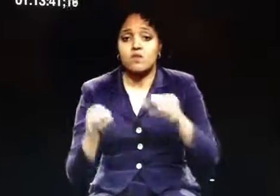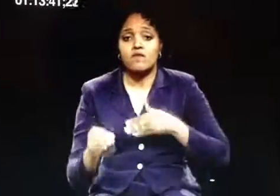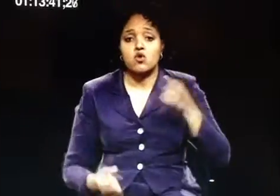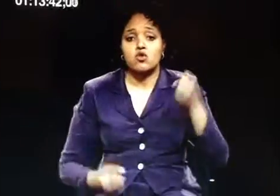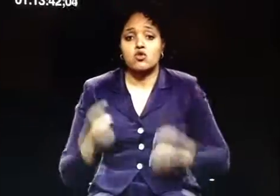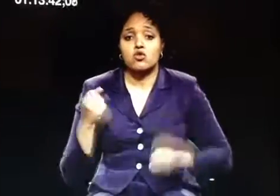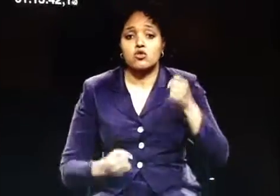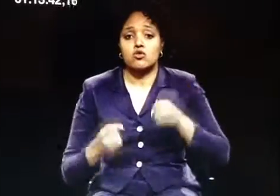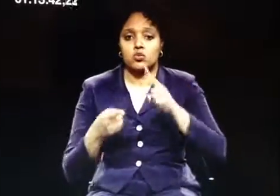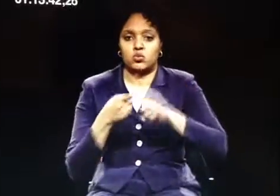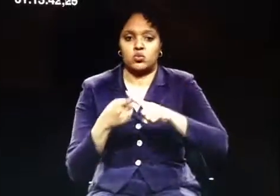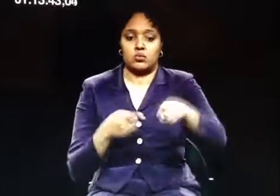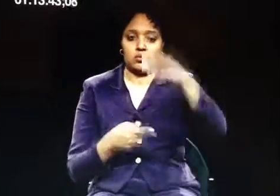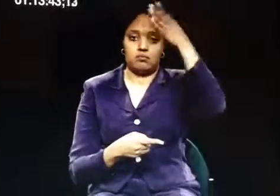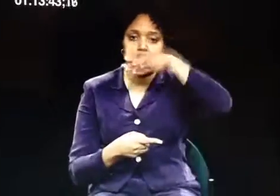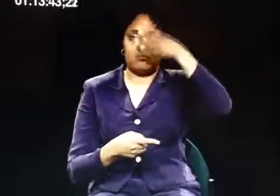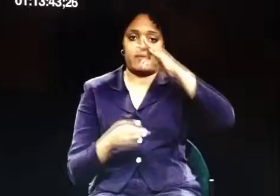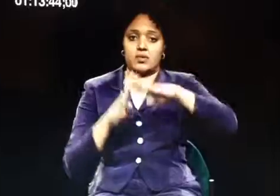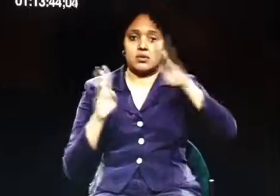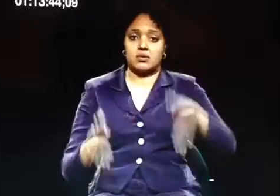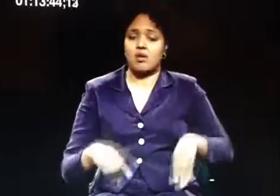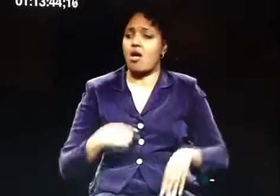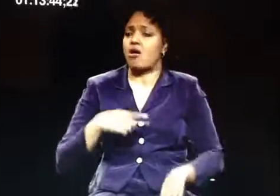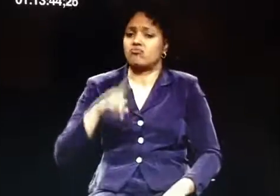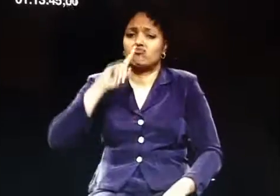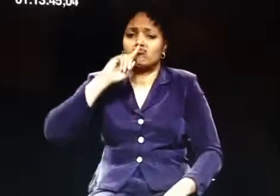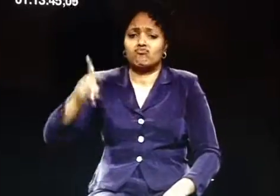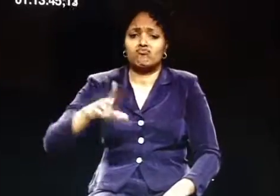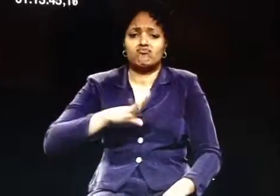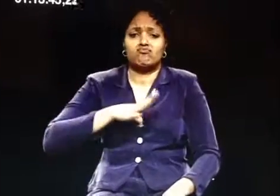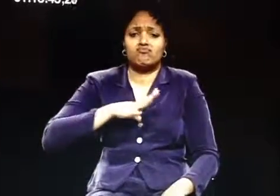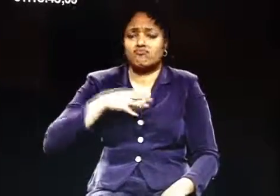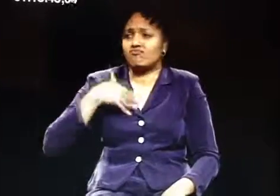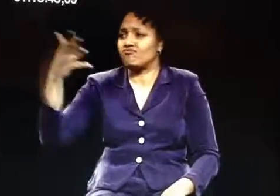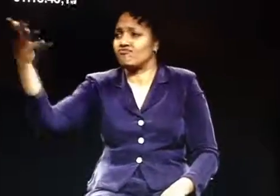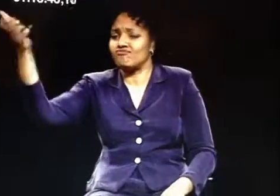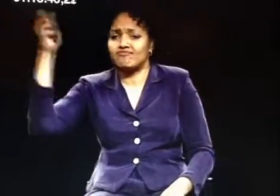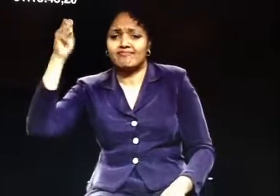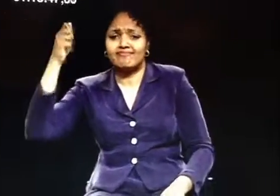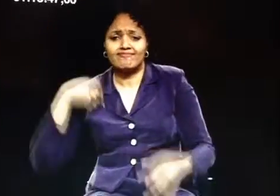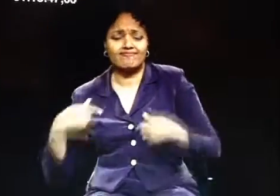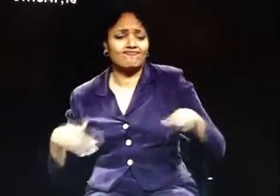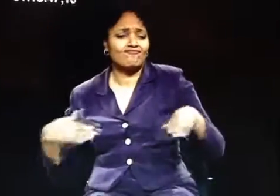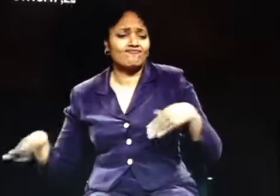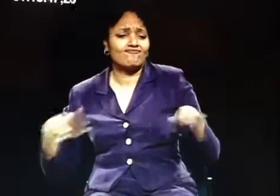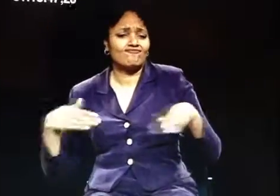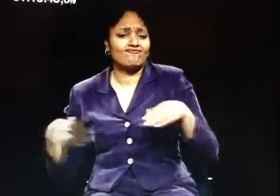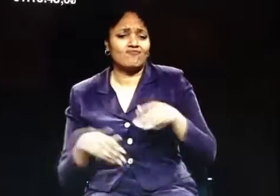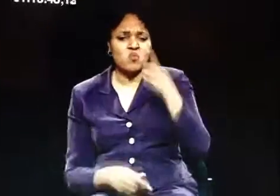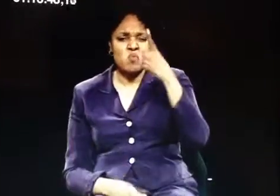home. Hey, would you mind moving the car to, just to the front of the house? It's about block away. I said, yeah, sure, that's fine. Just give me the keys.